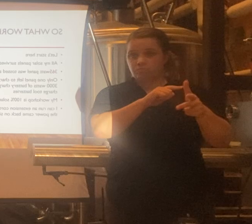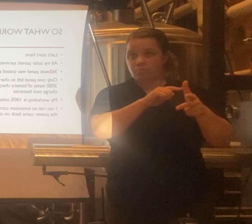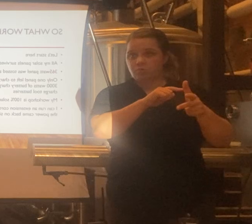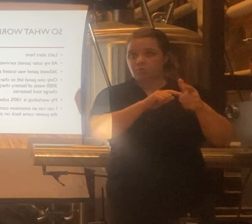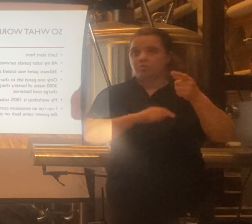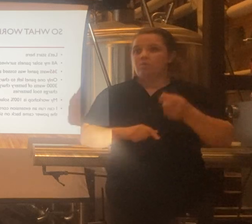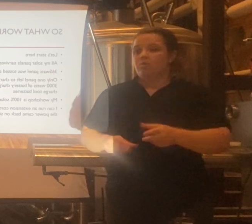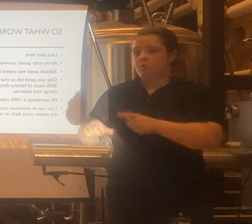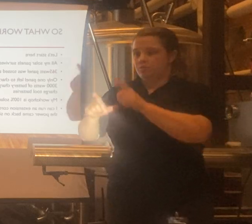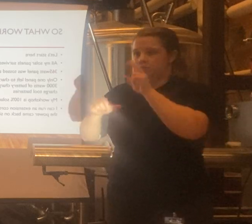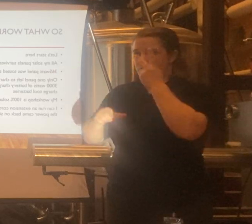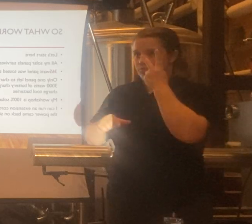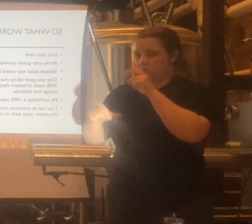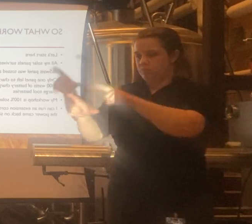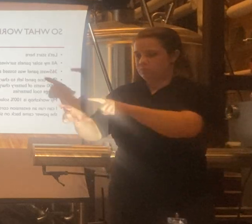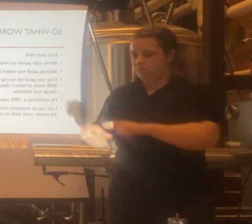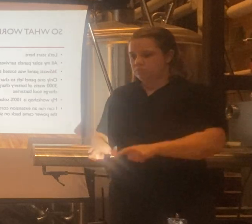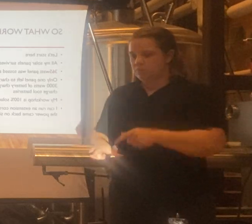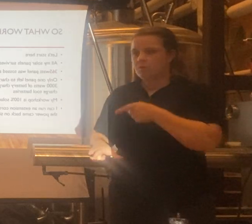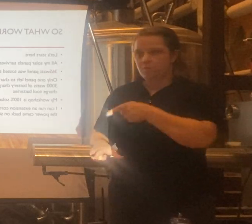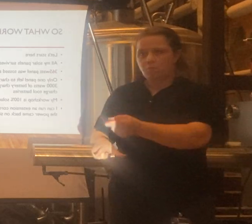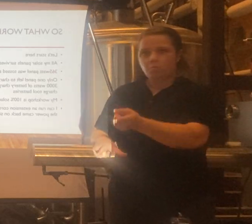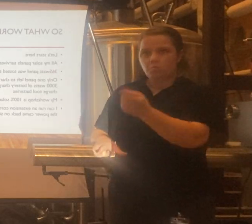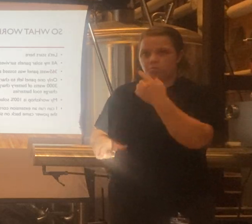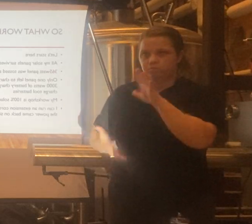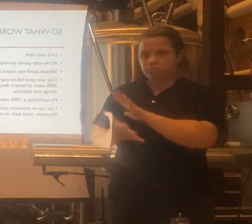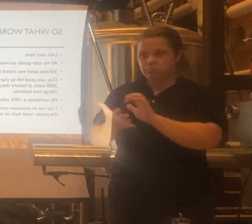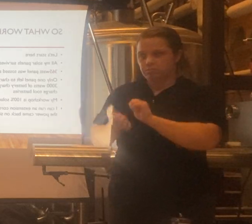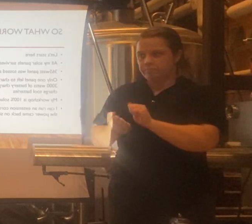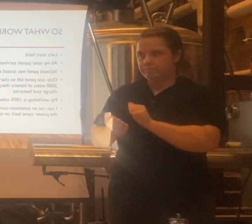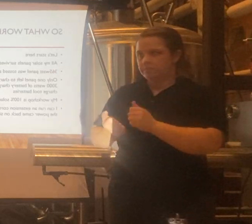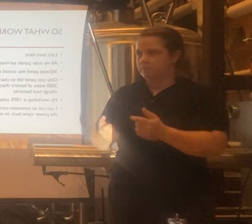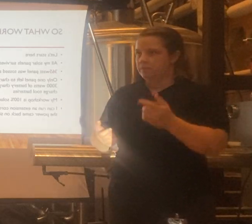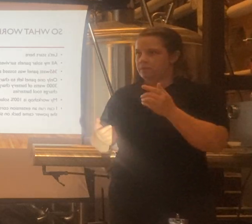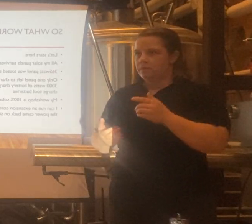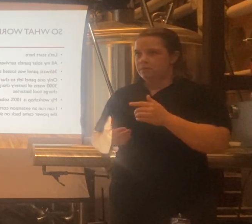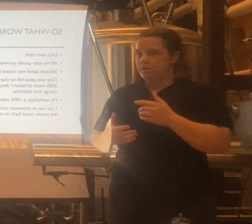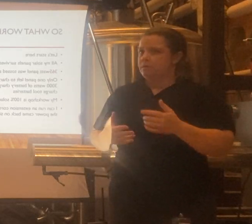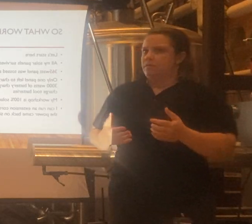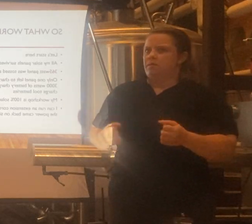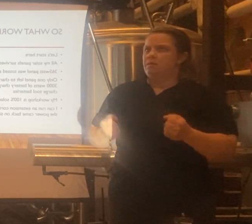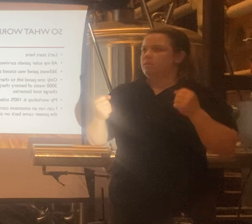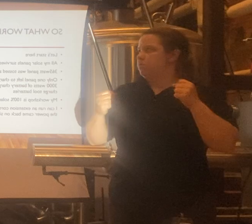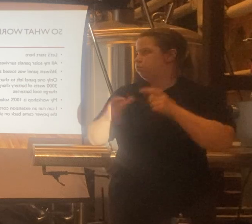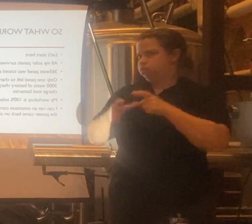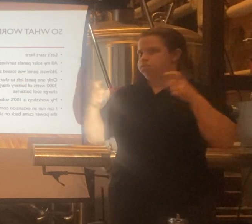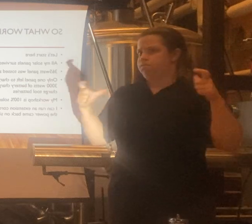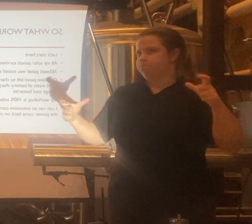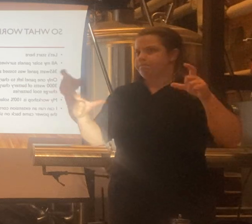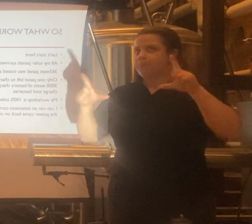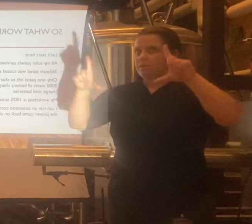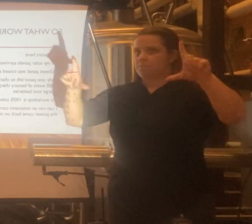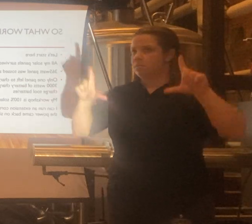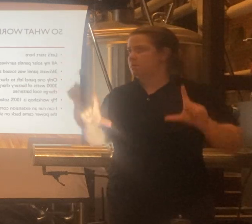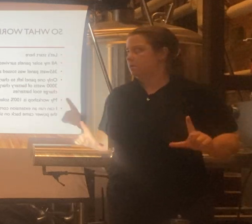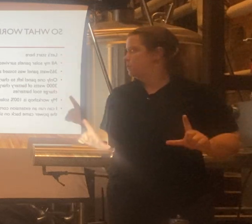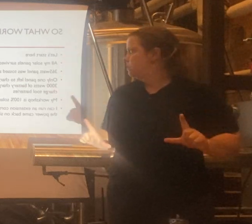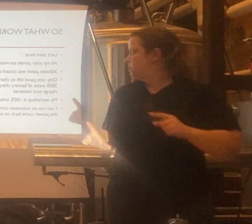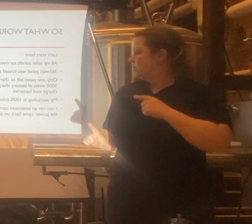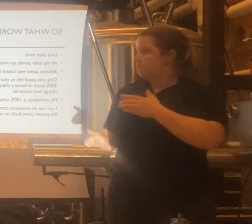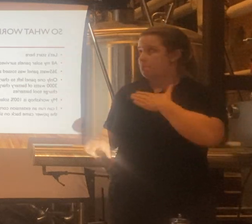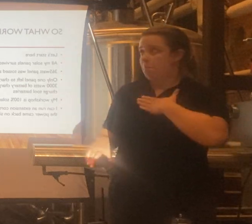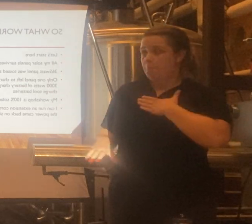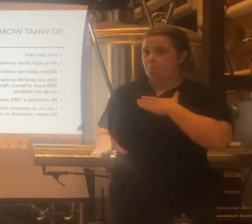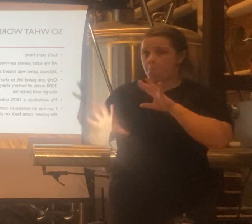These are 365 watts, so pretty big panels. They're, you know, yay wide and yay big. They're pretty heavy. And so my workshop was